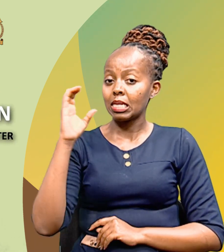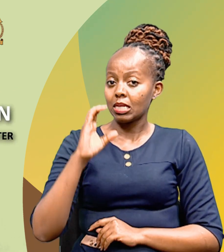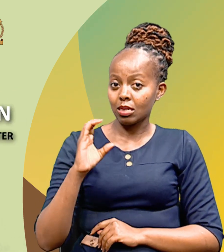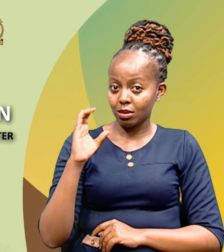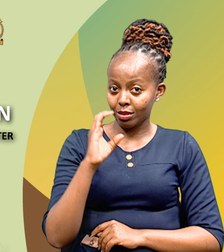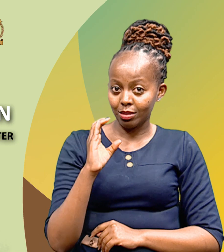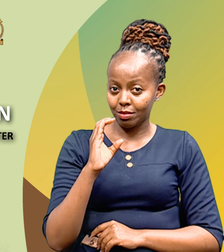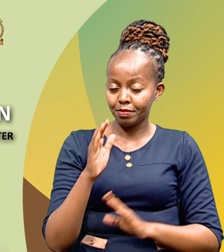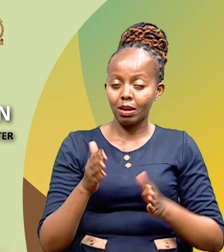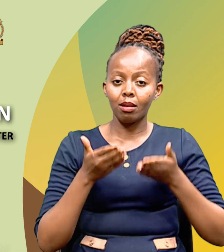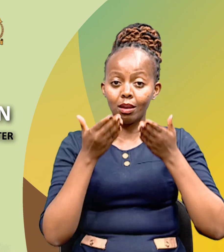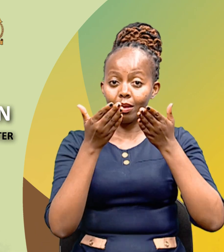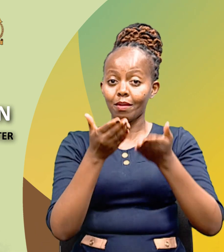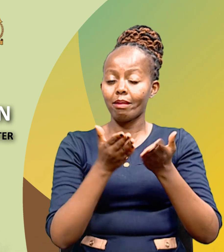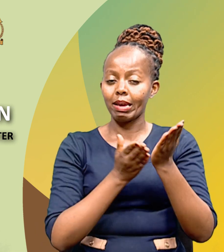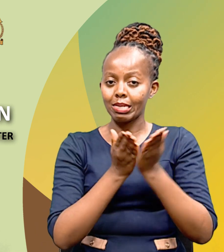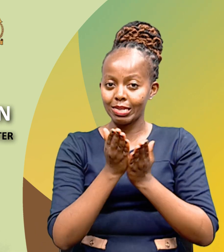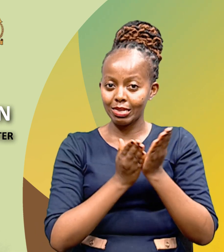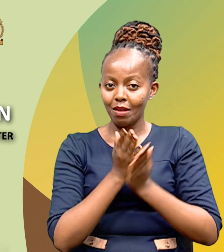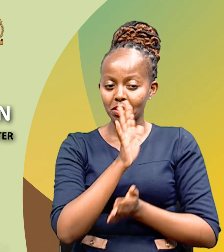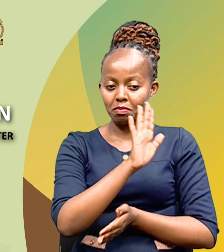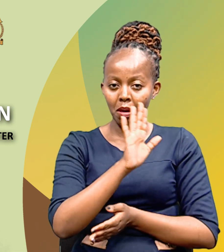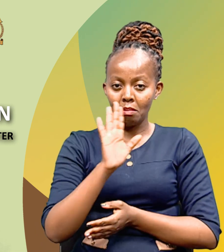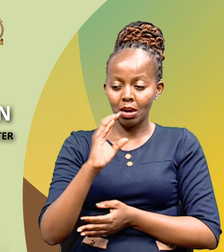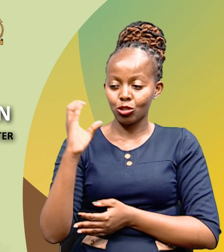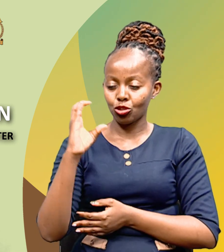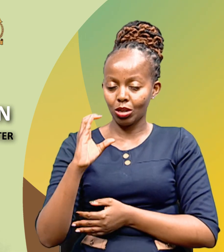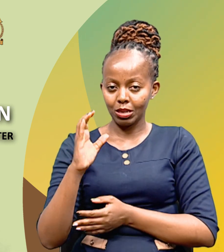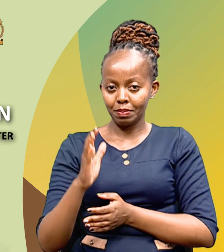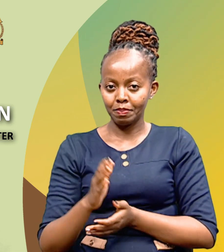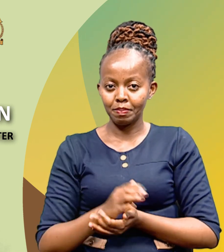Citizens Service Delivery Charter.